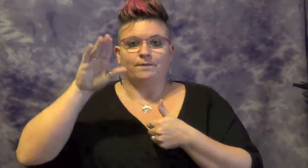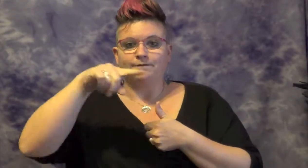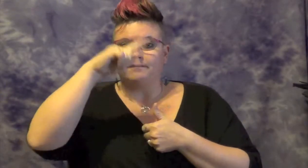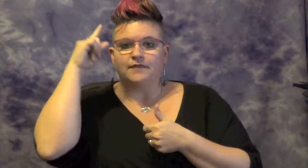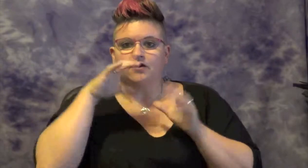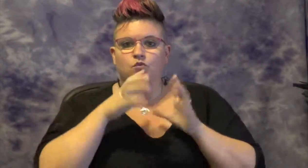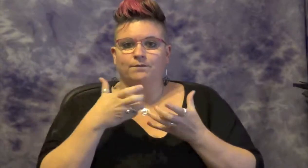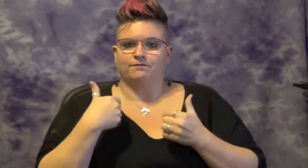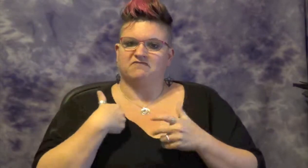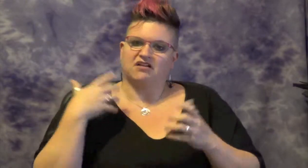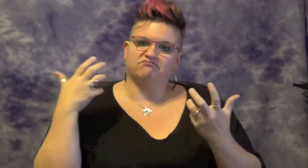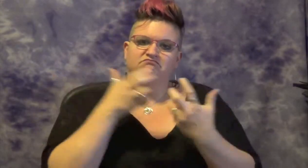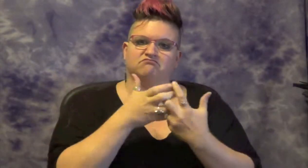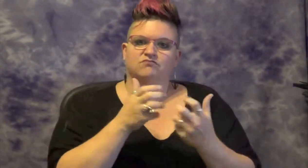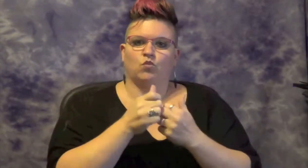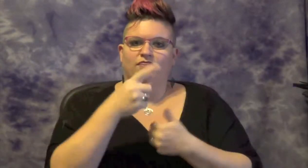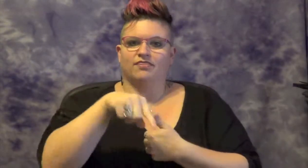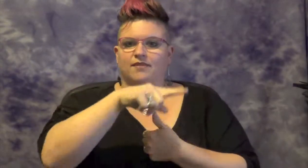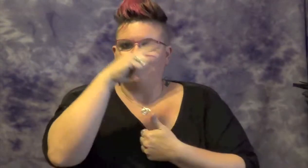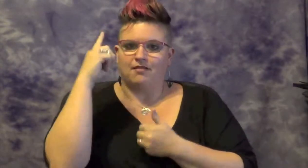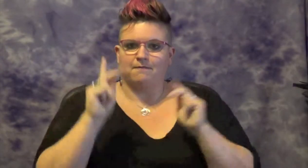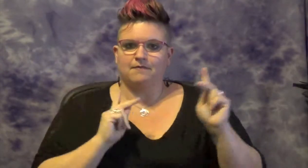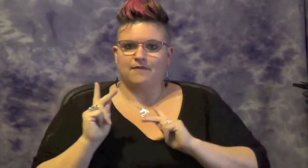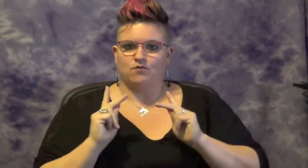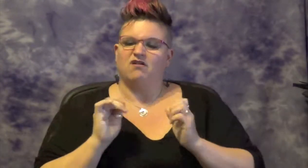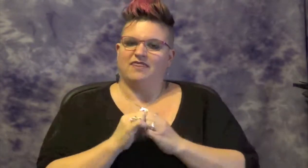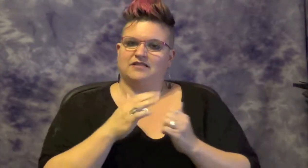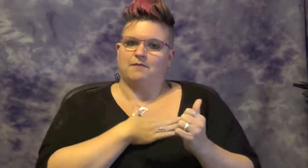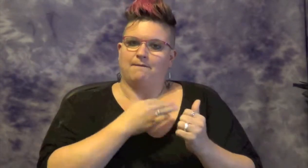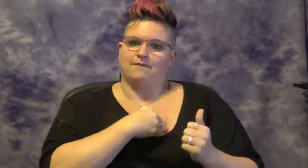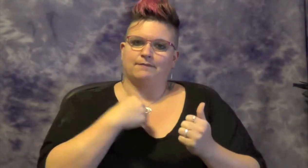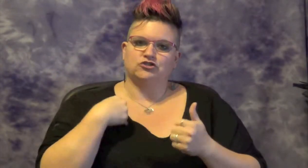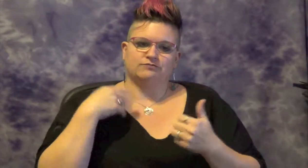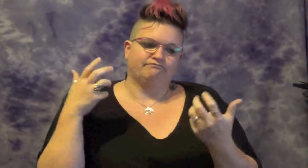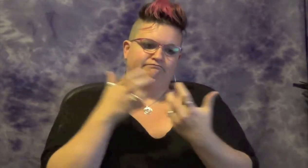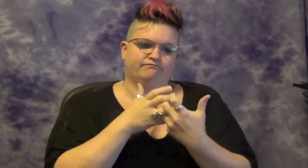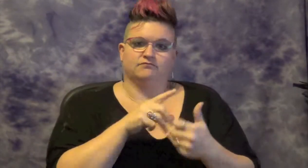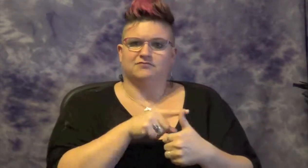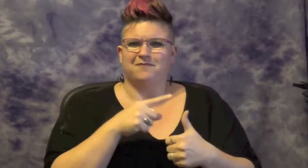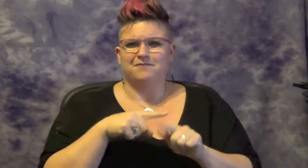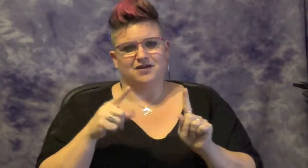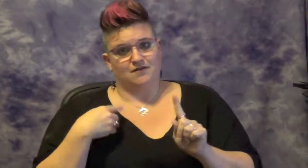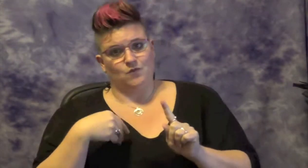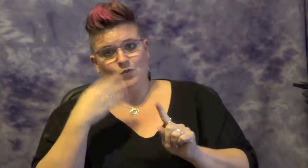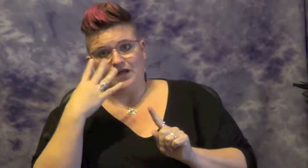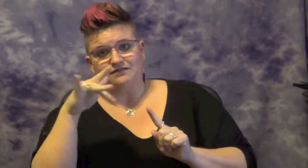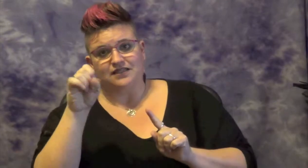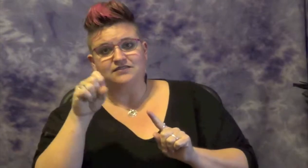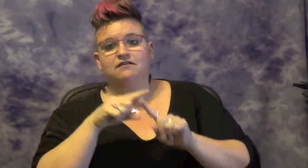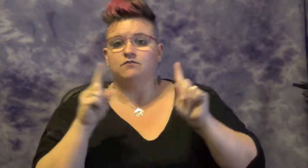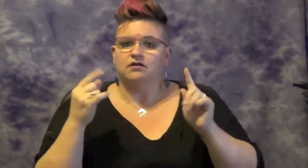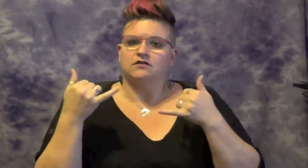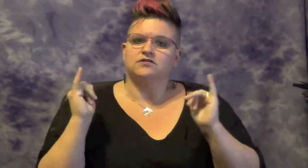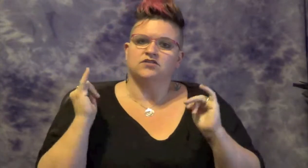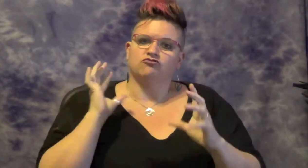I grew up with black people, so I associate with black people. but I'm